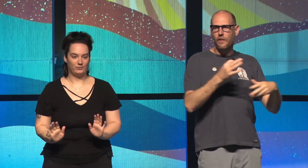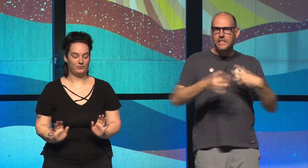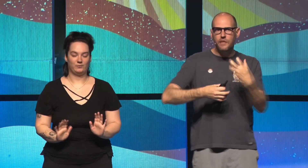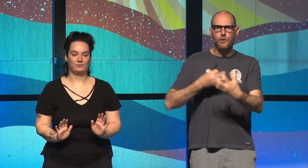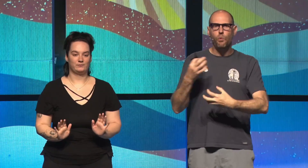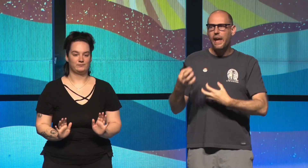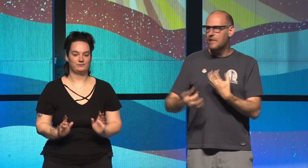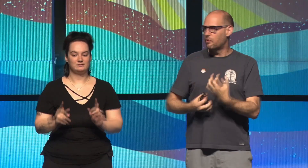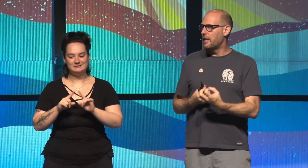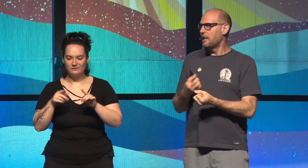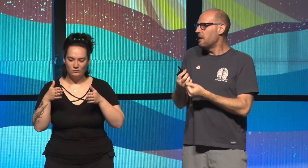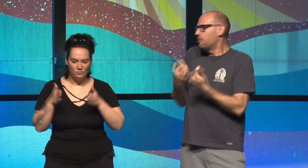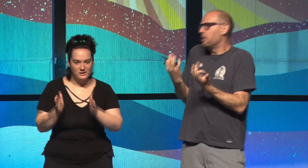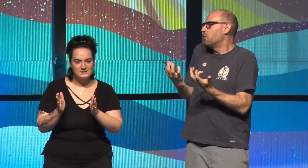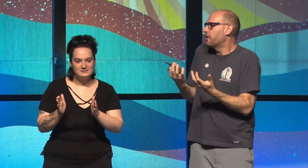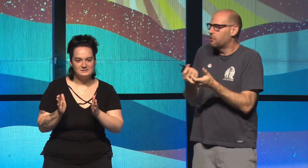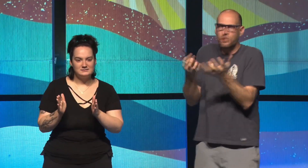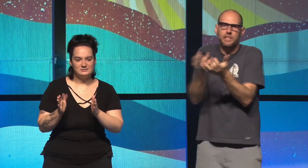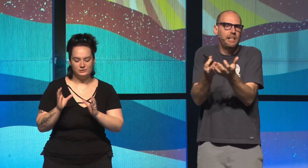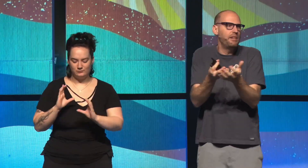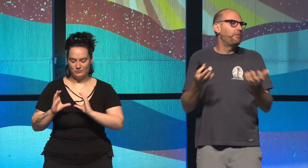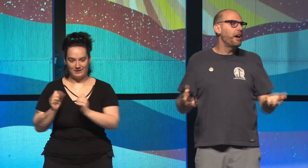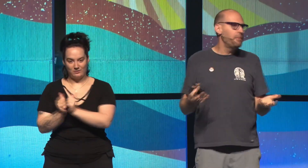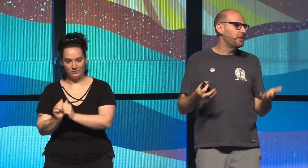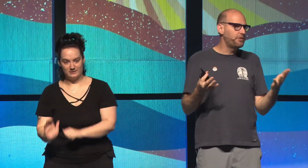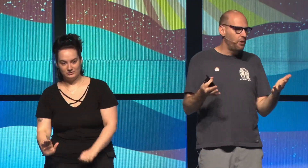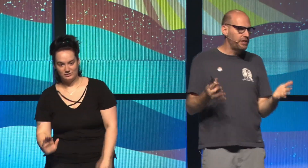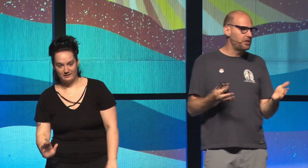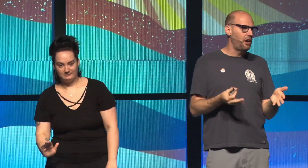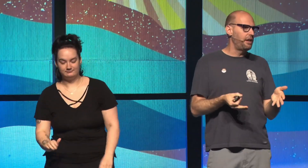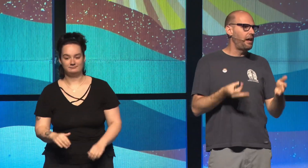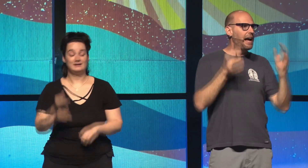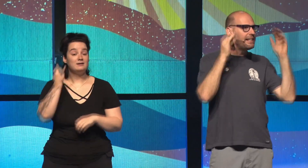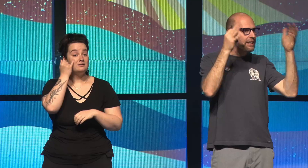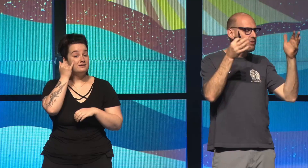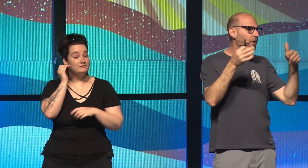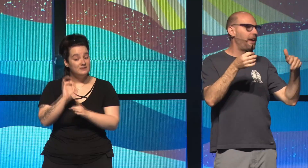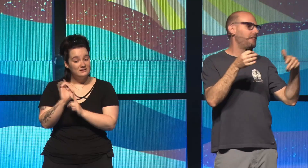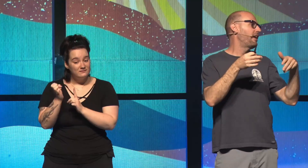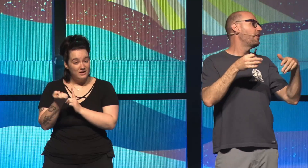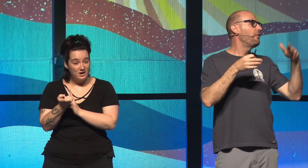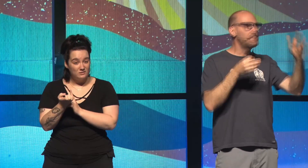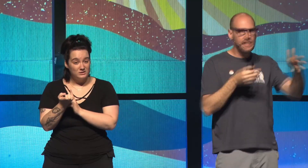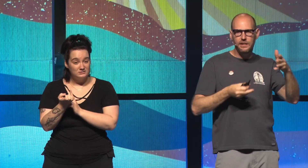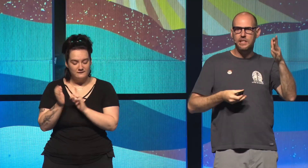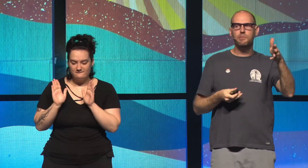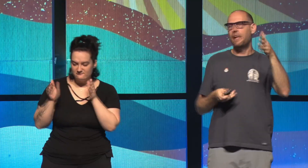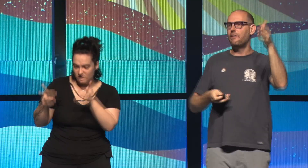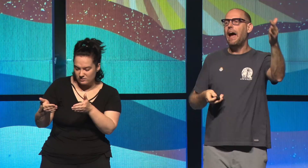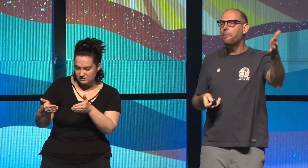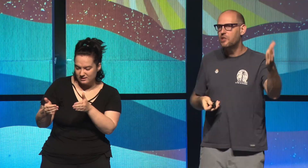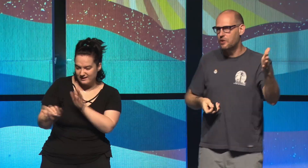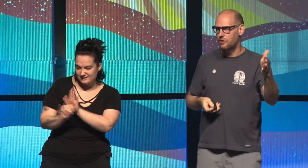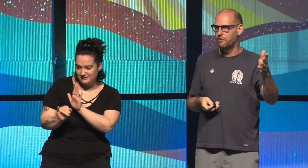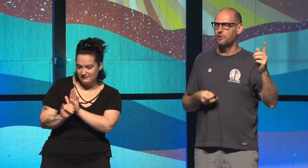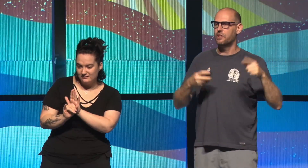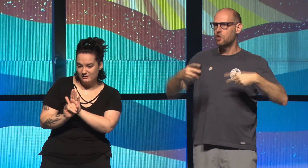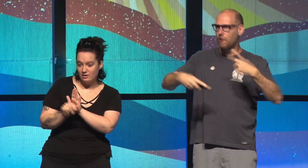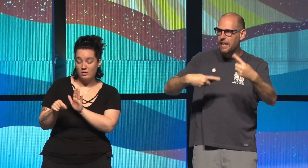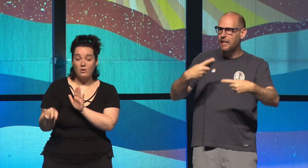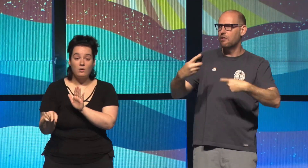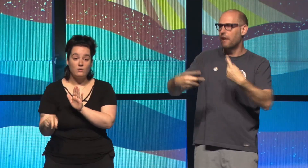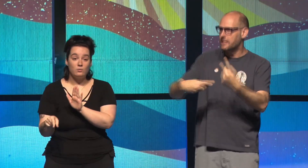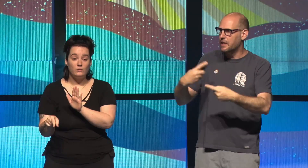And so there's all these different ways, right? And if we don't notice, if we're just in an environment that's focused on identifying like, oh, this kid seems to have aptitude